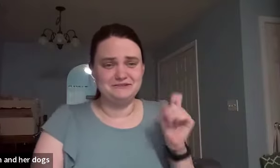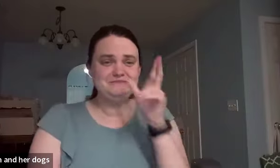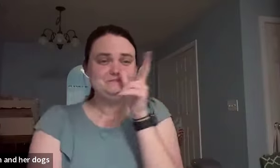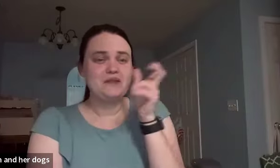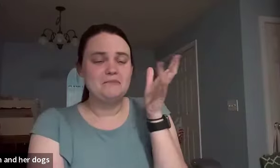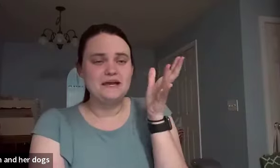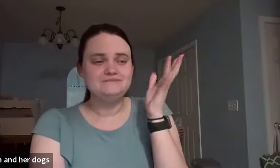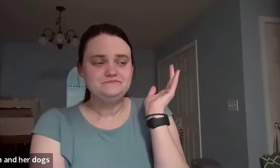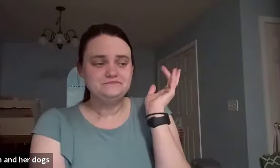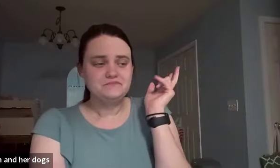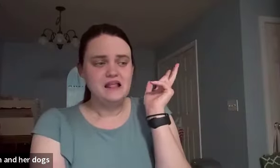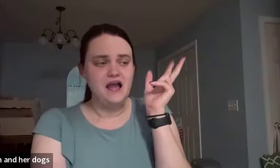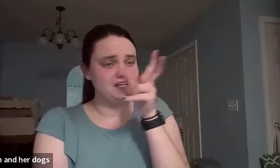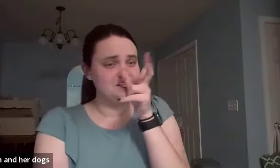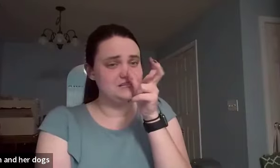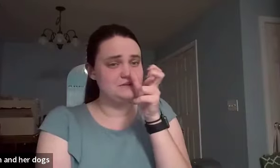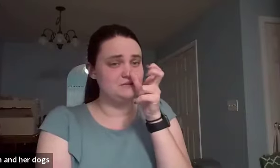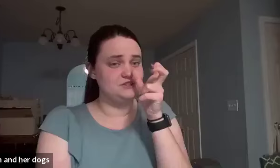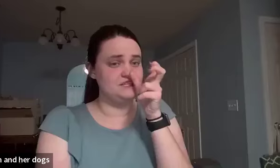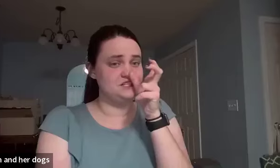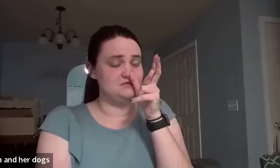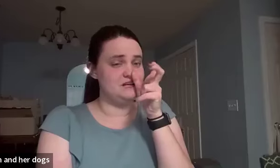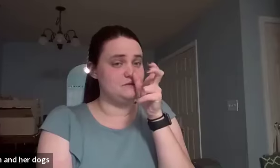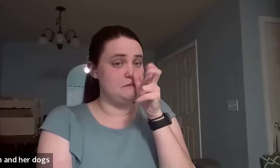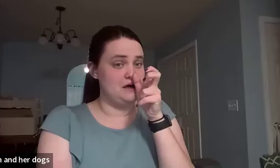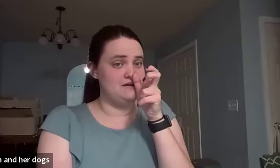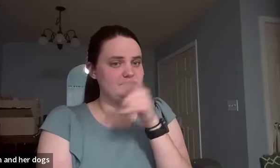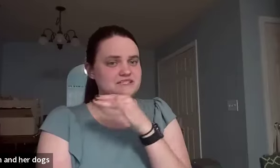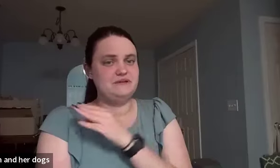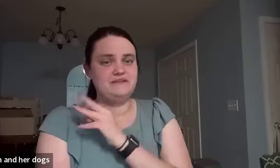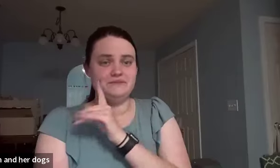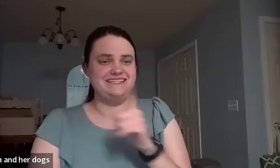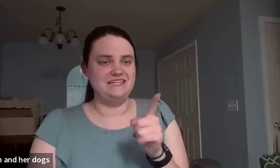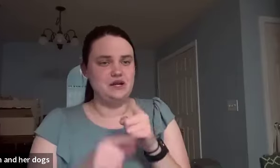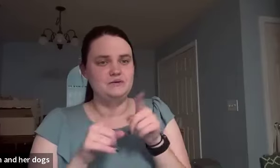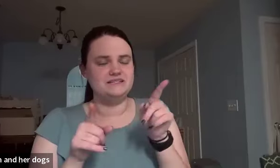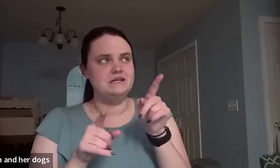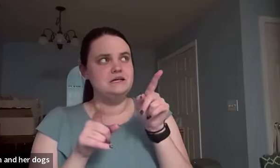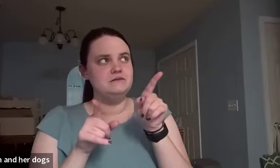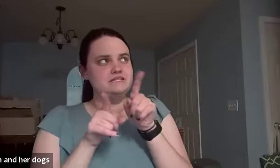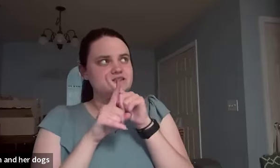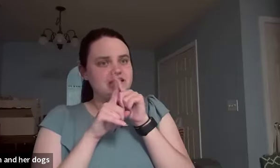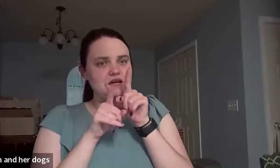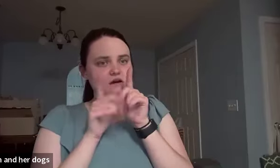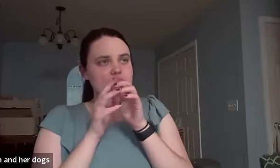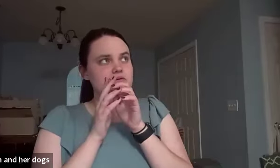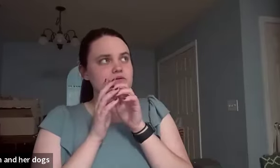do. But I just typically will do the generalized for bug versus being like mosquito because